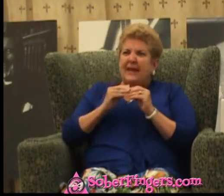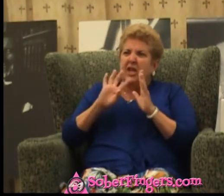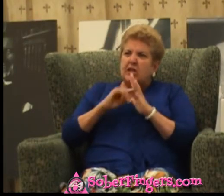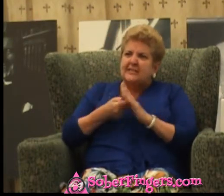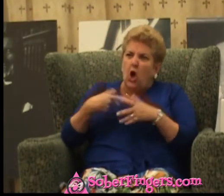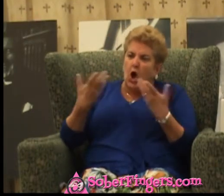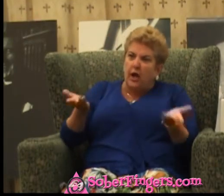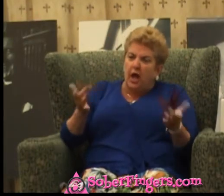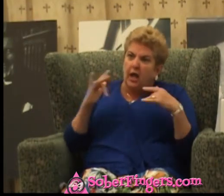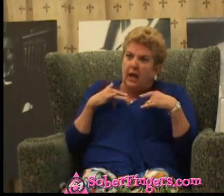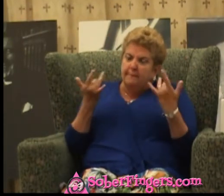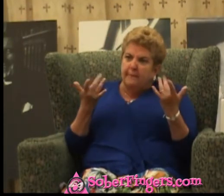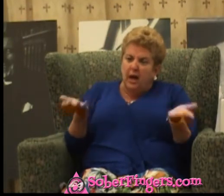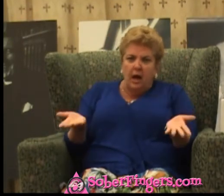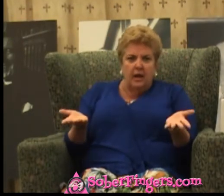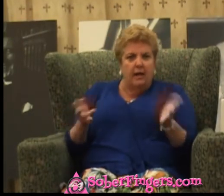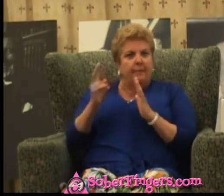They're reading all the steps and all this stuff.